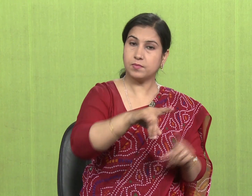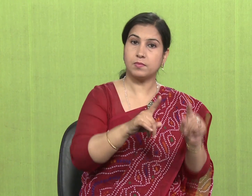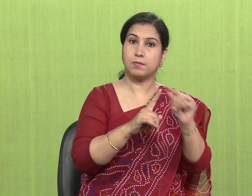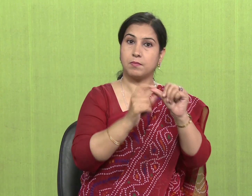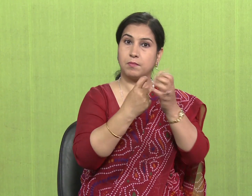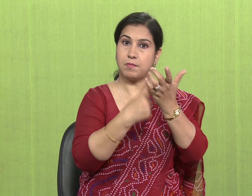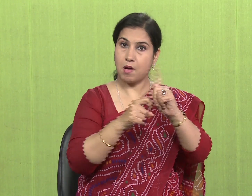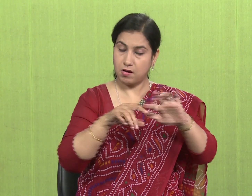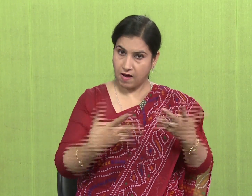safari parks,